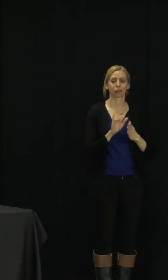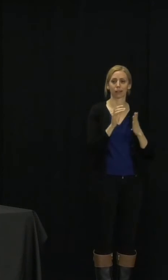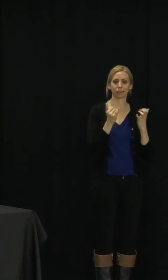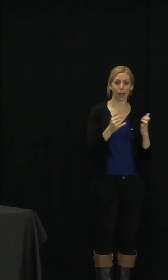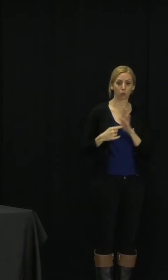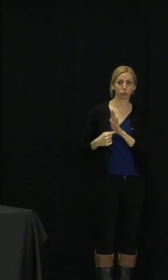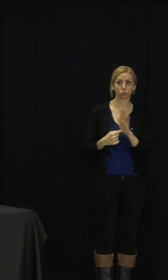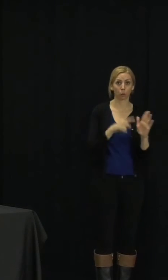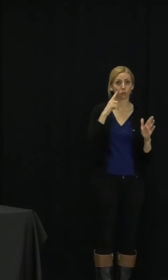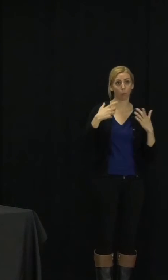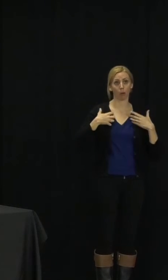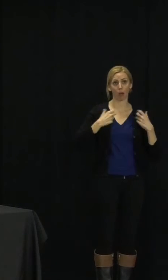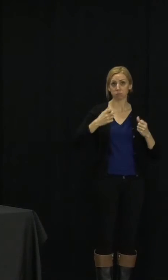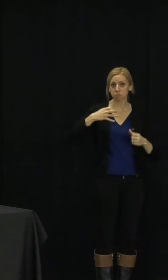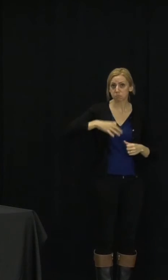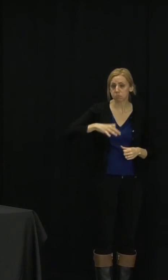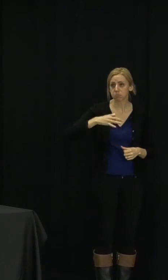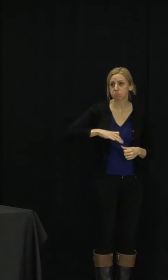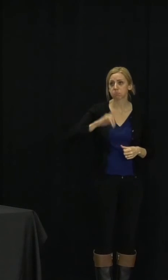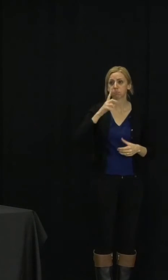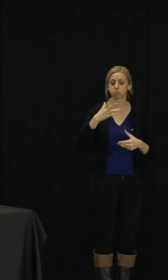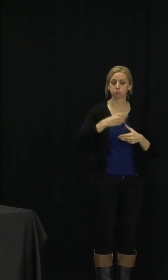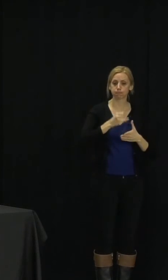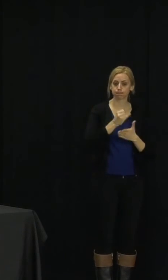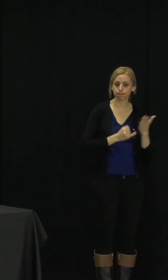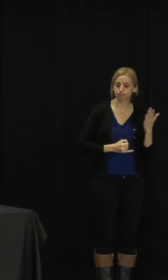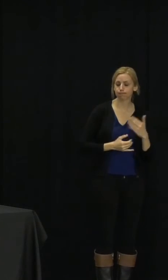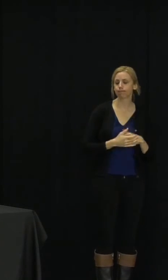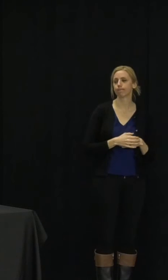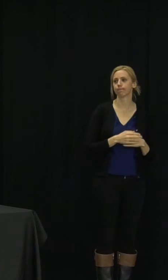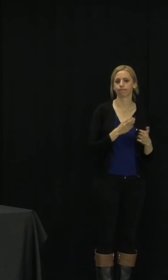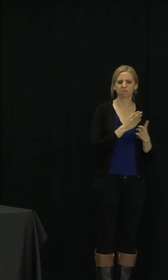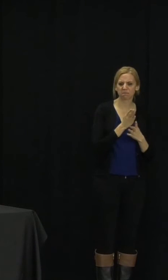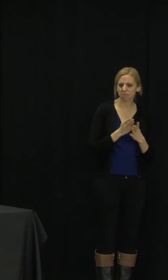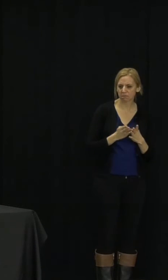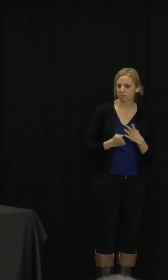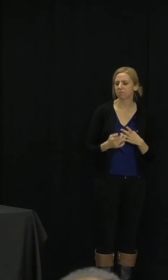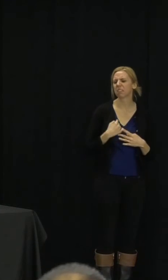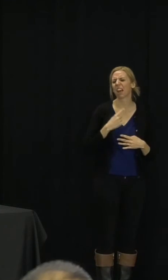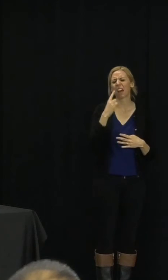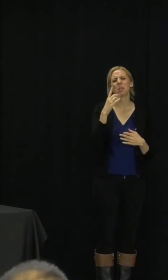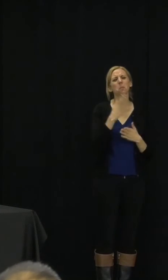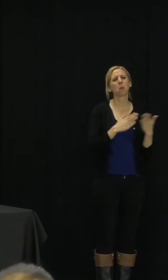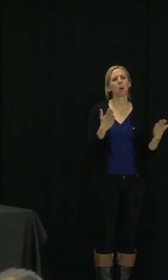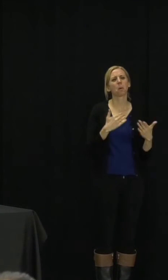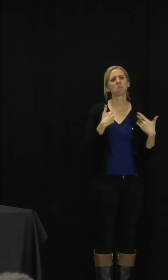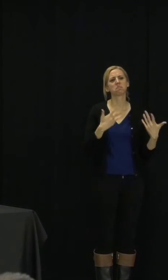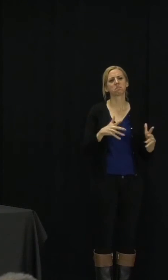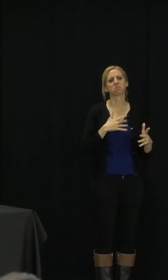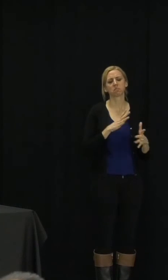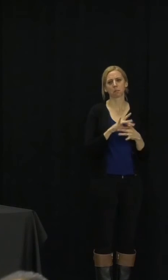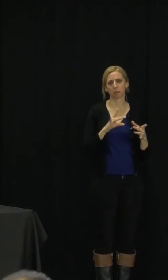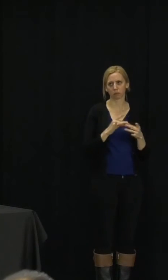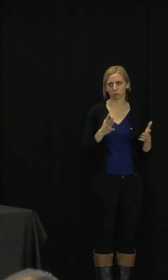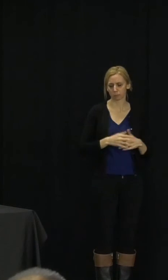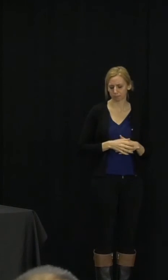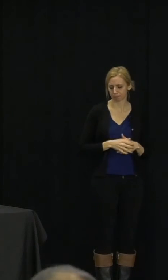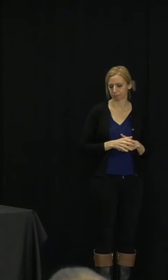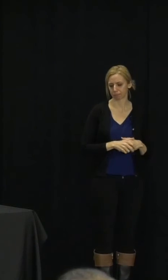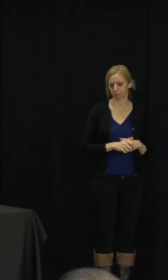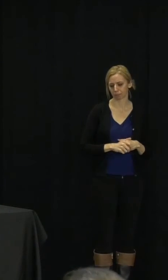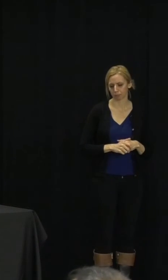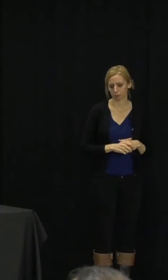it, we put it first and foremost, and I urge you to do the same. It is the